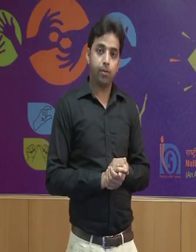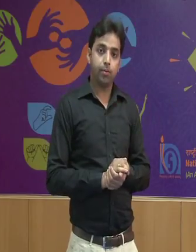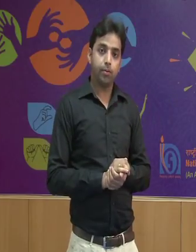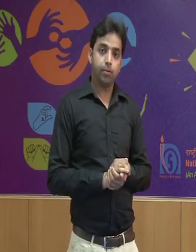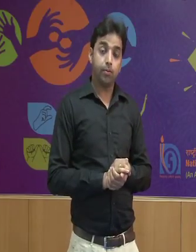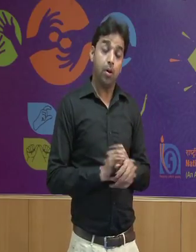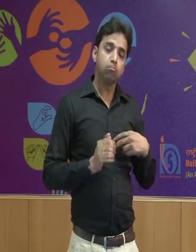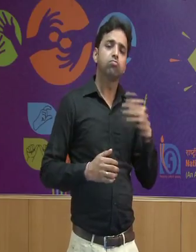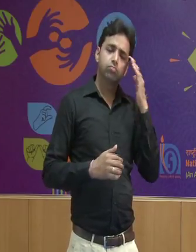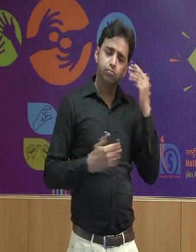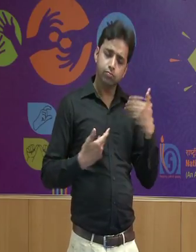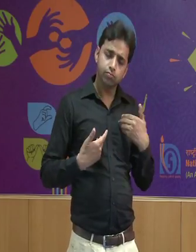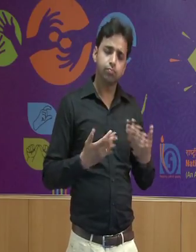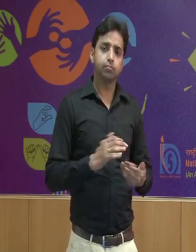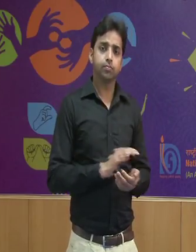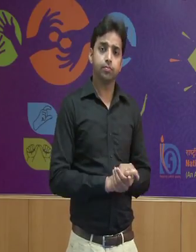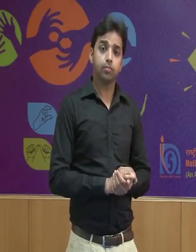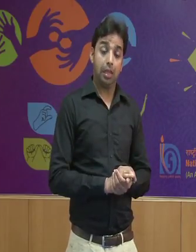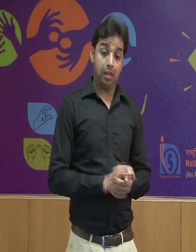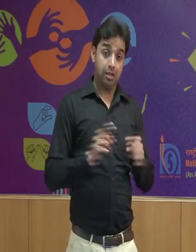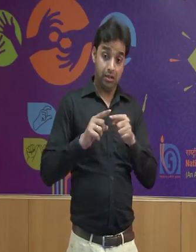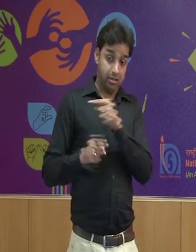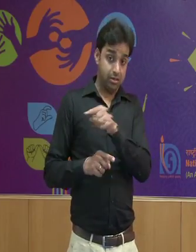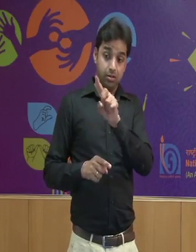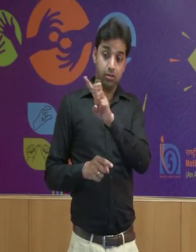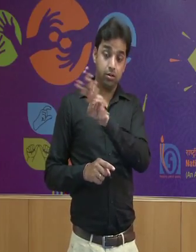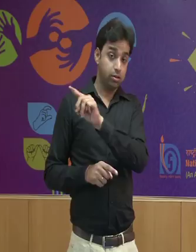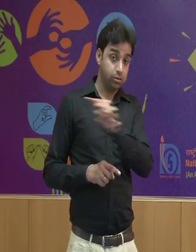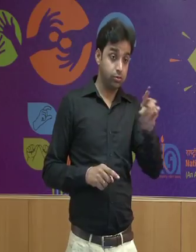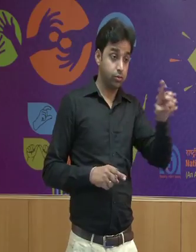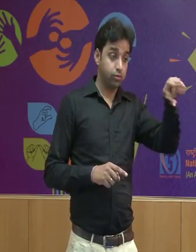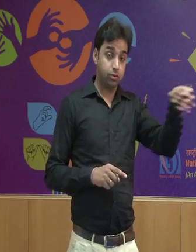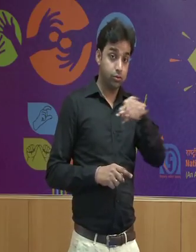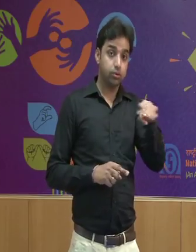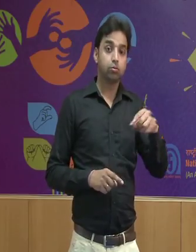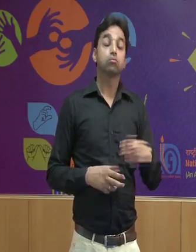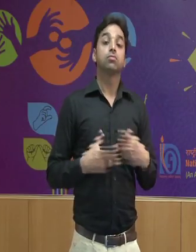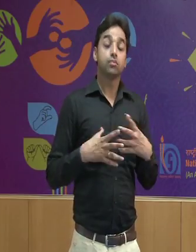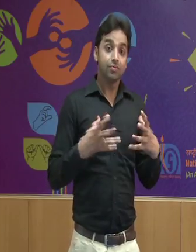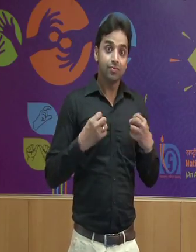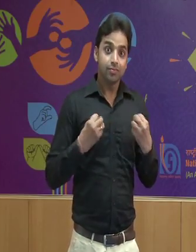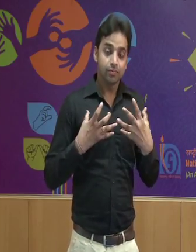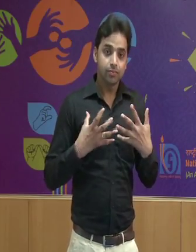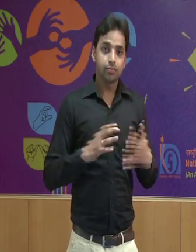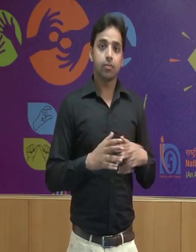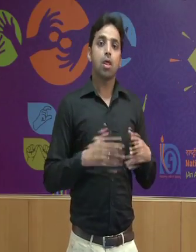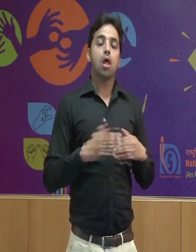We know that the teenagers are curious and they want to experience new